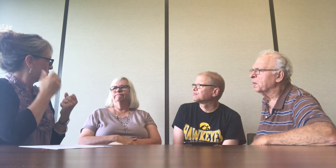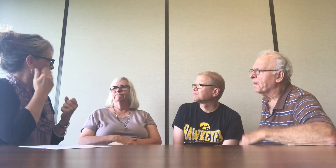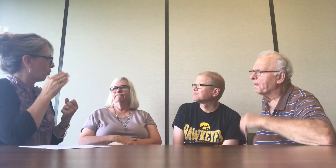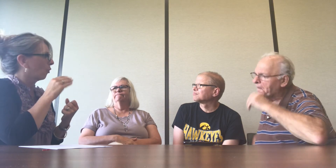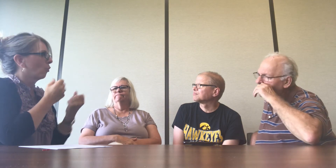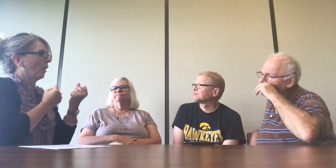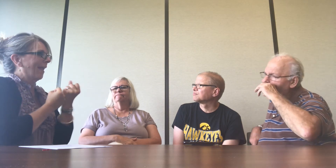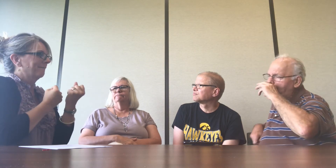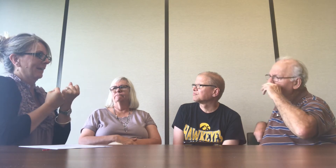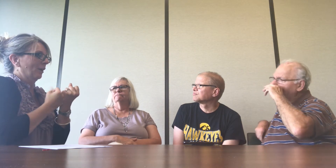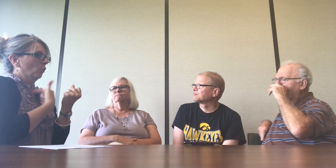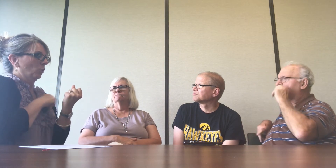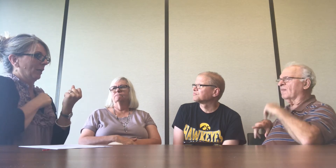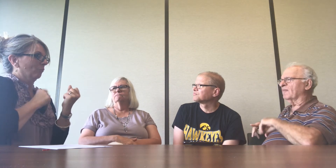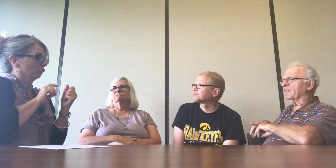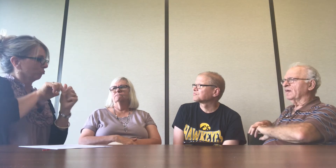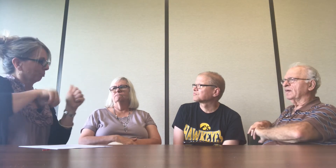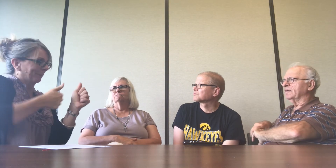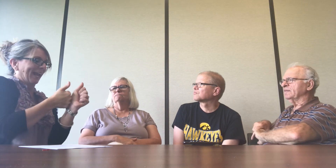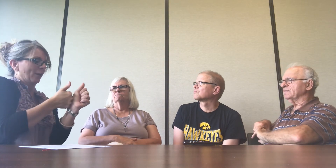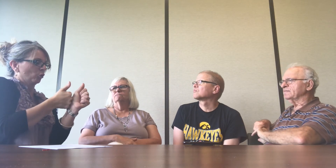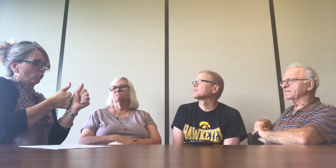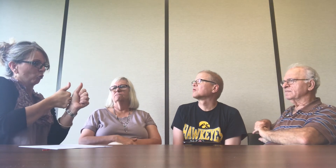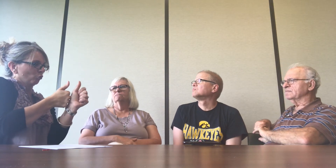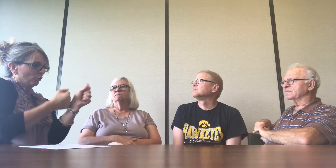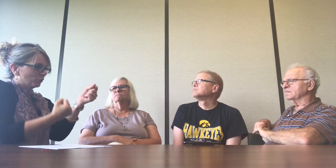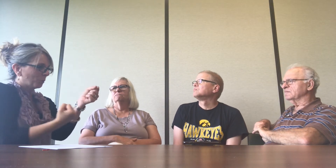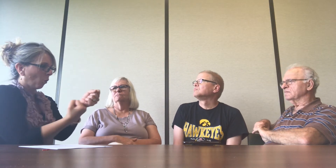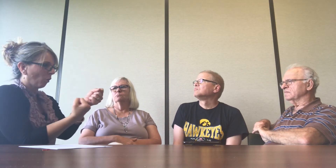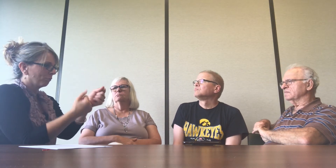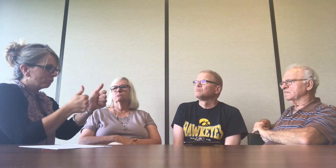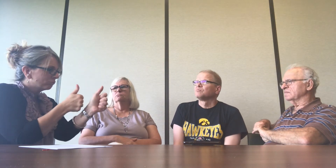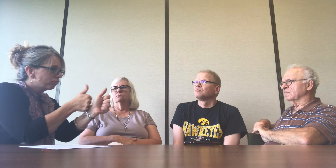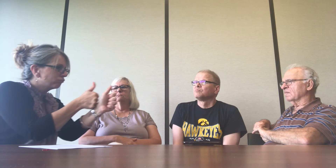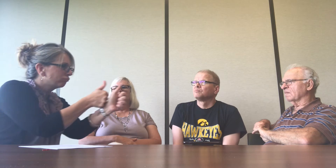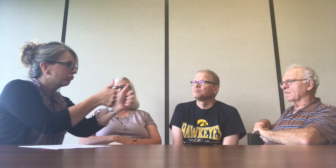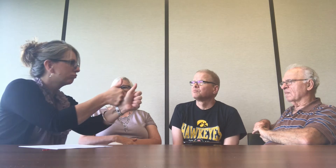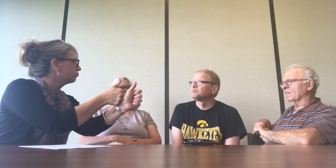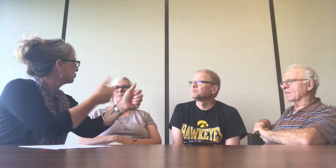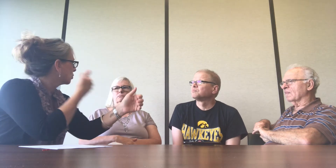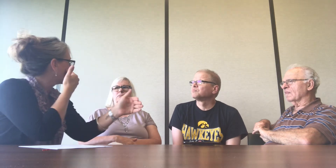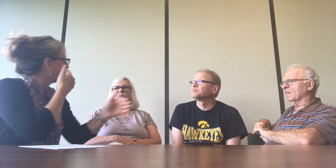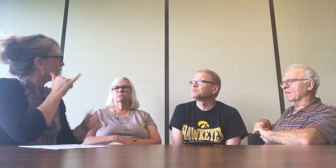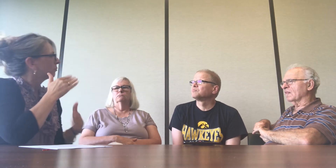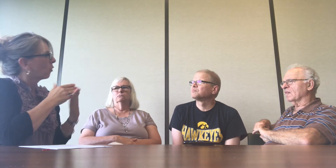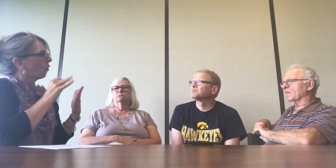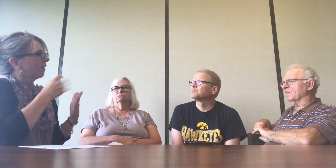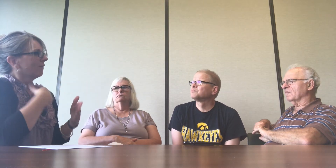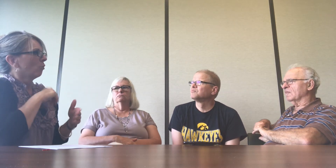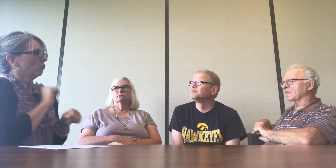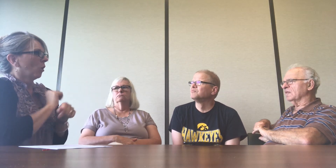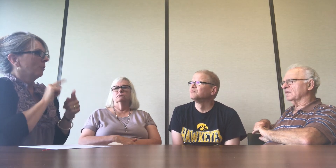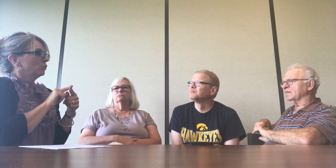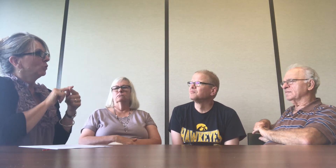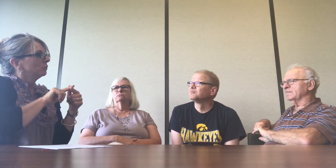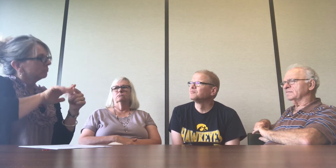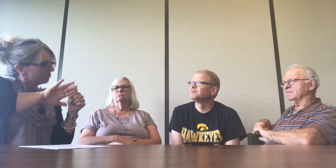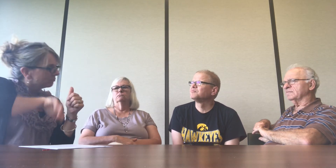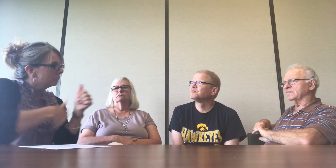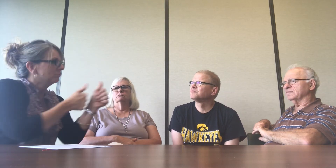Jennifer, that's part of advocacy. You know, we are behind you. We're supporting you. That's part of our